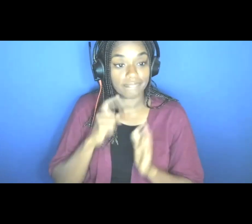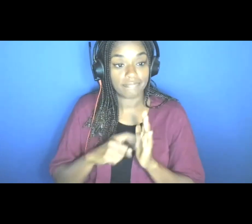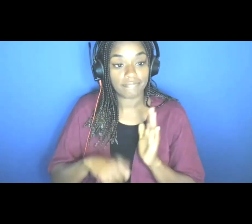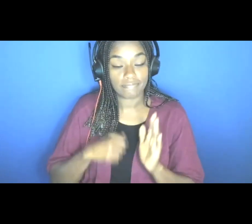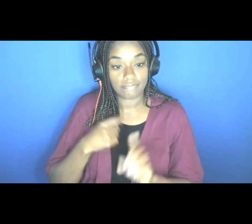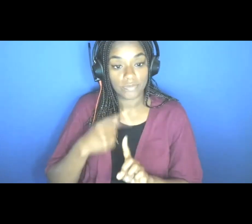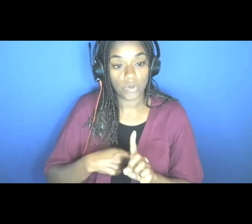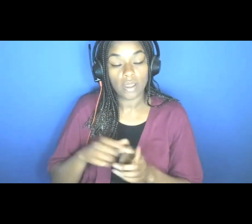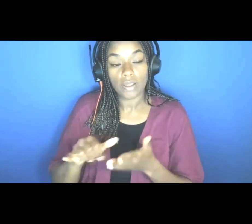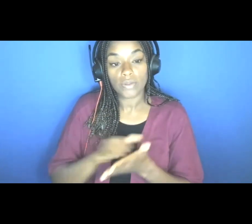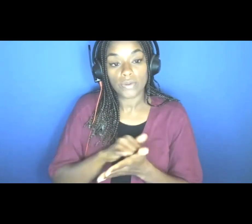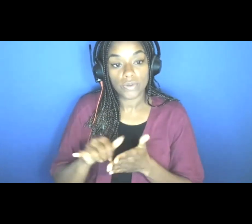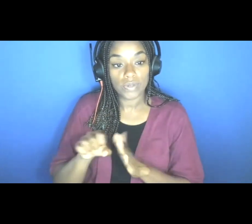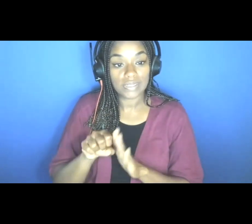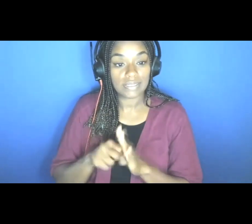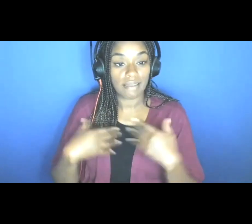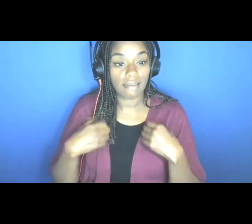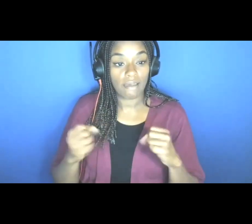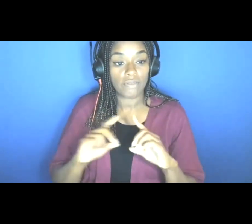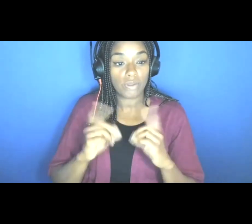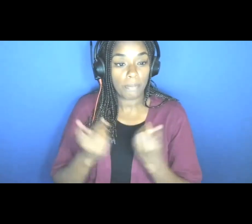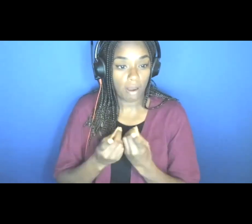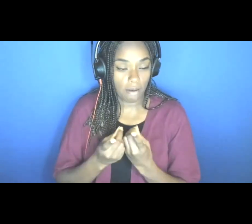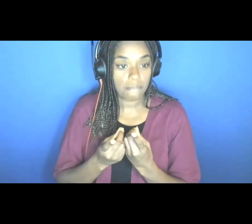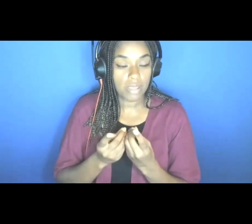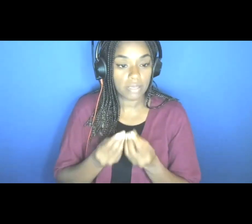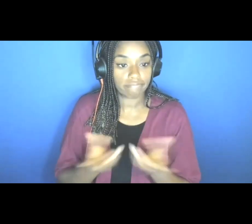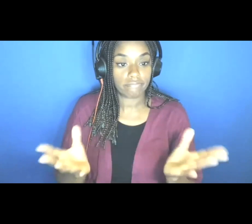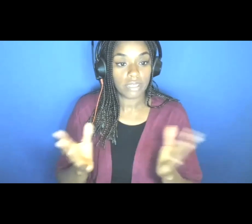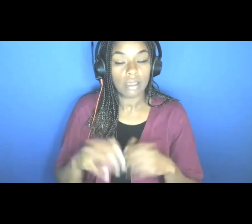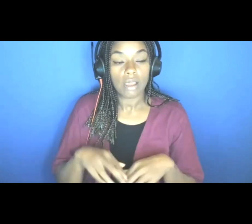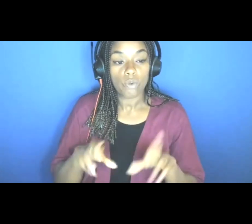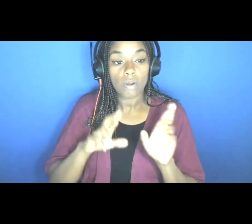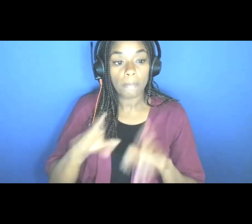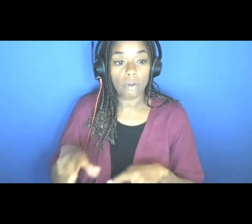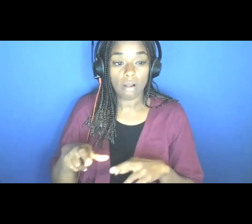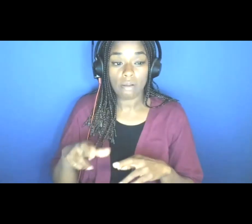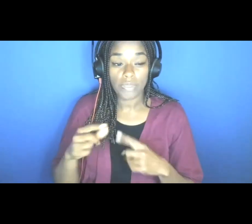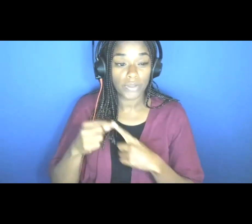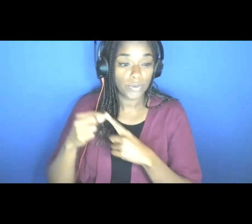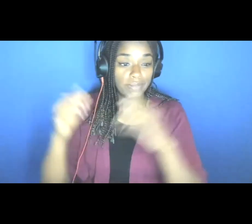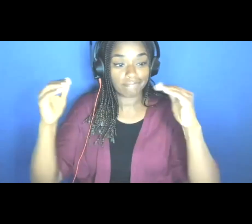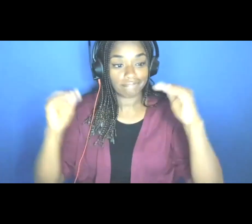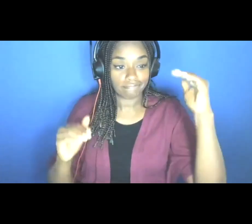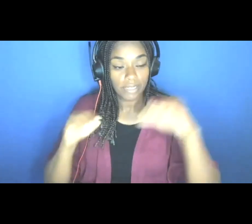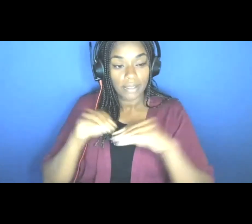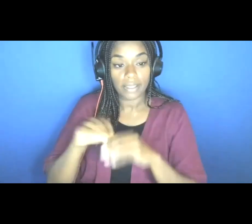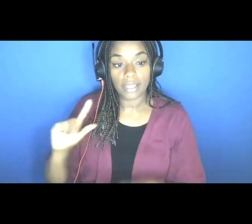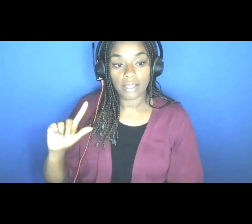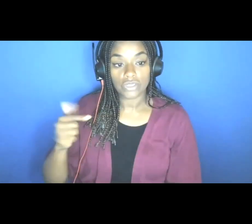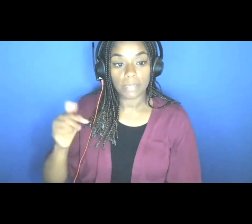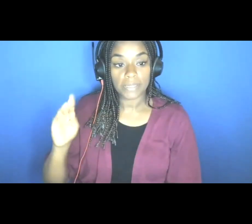Department released a report that highlighted the unique disparities facing LGBTQ and queer